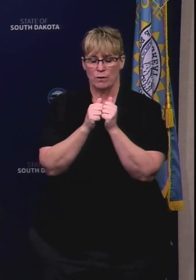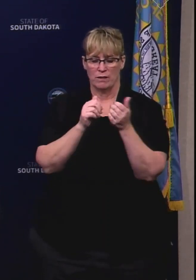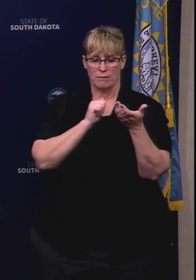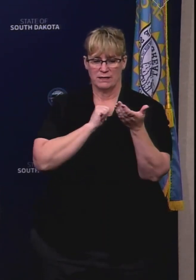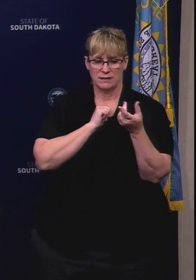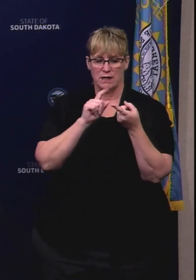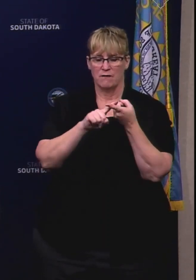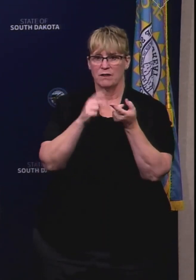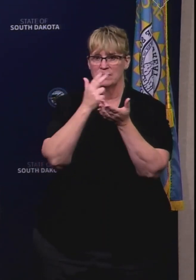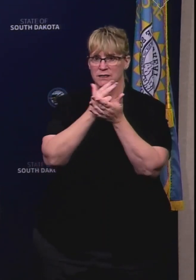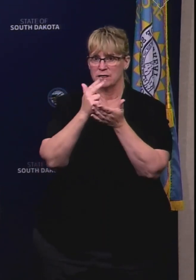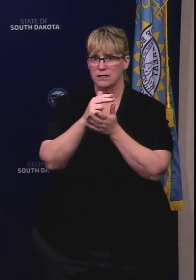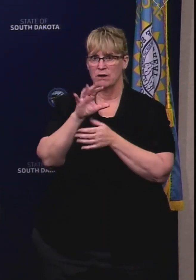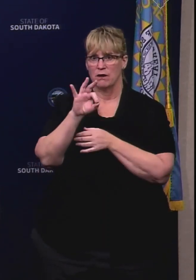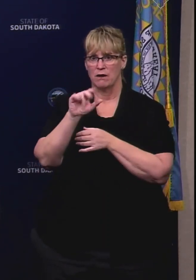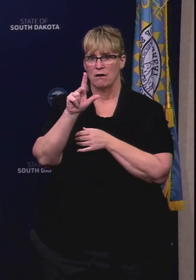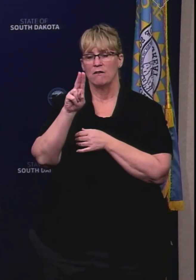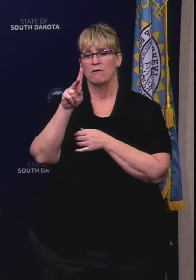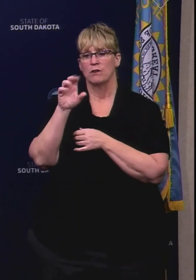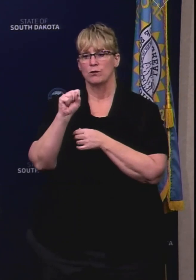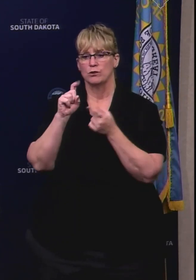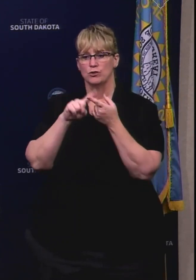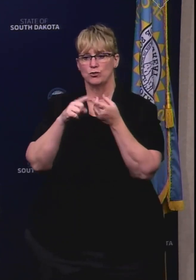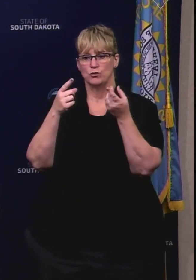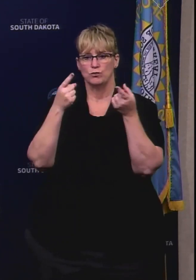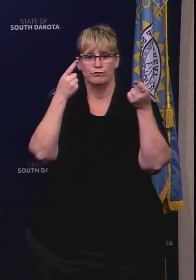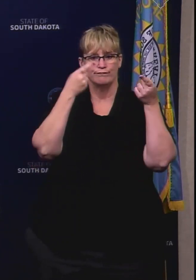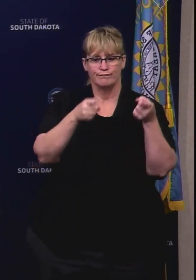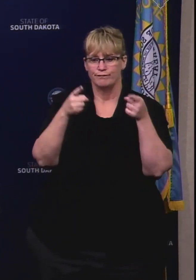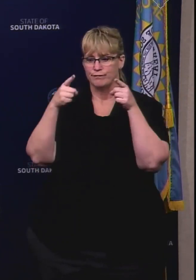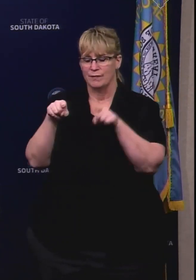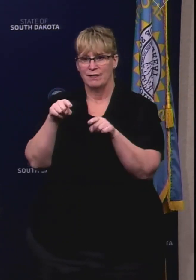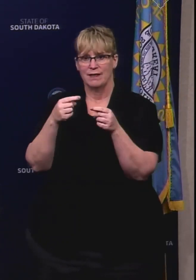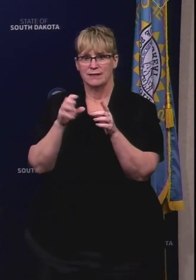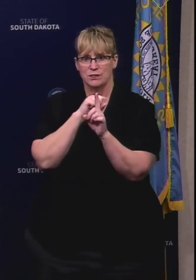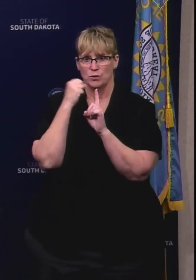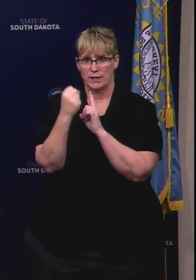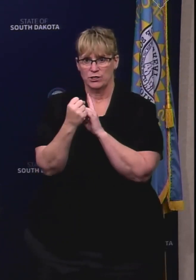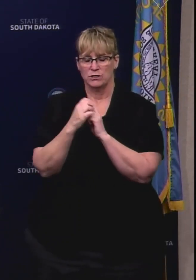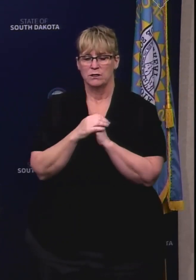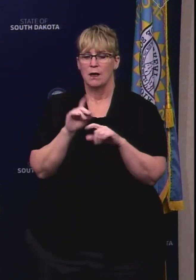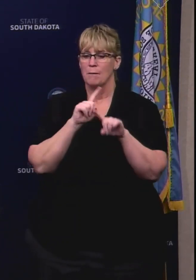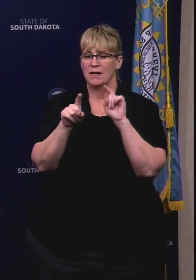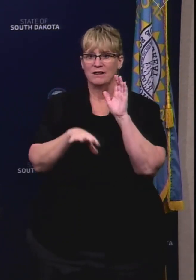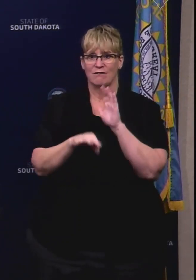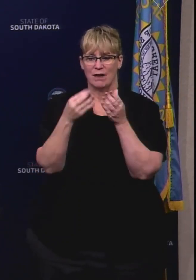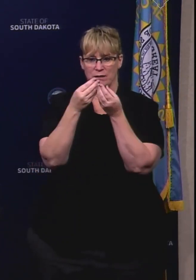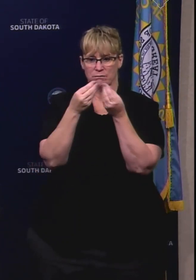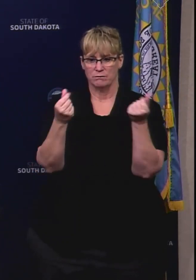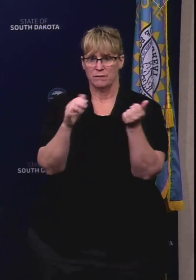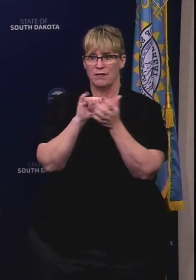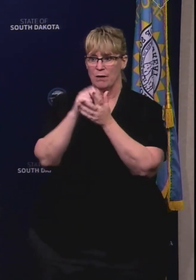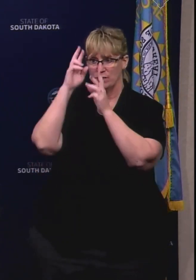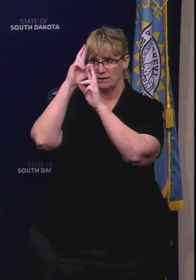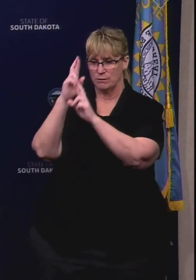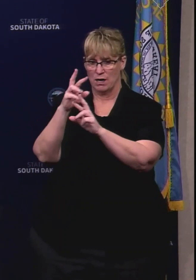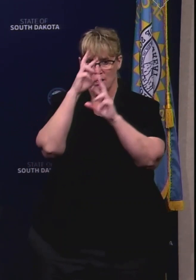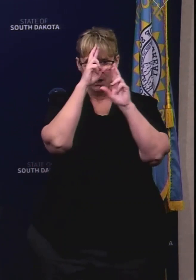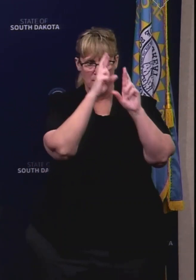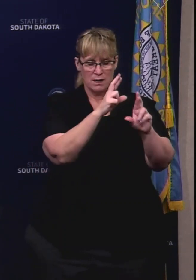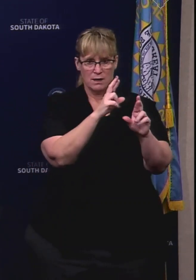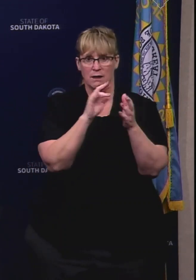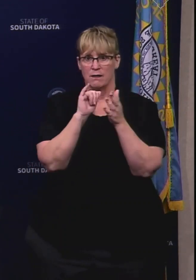Secretary Flute, and many others to resolve this matter informally, finding a solution that would respect tribal